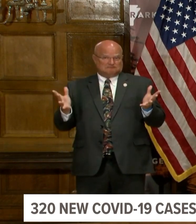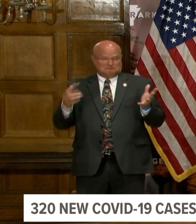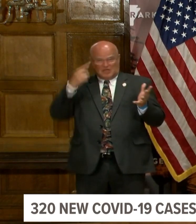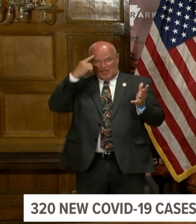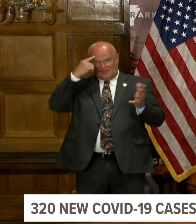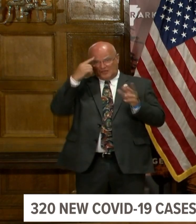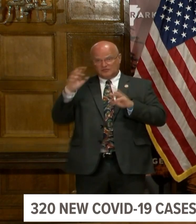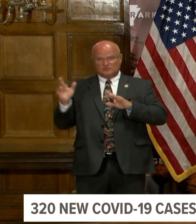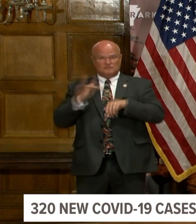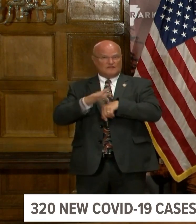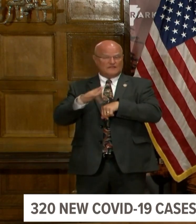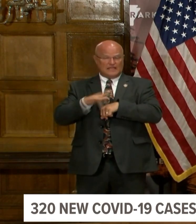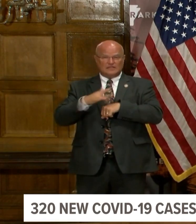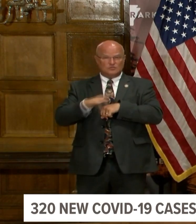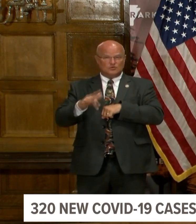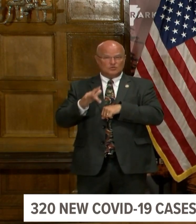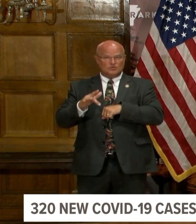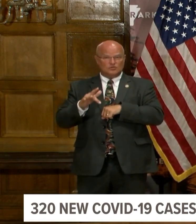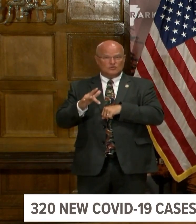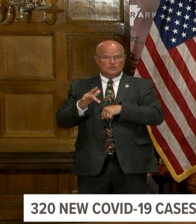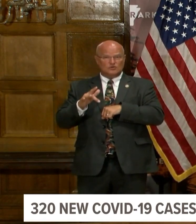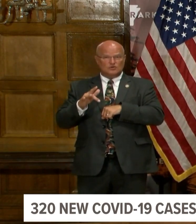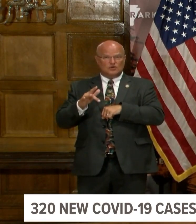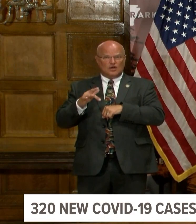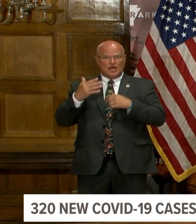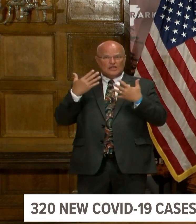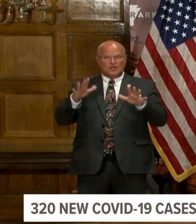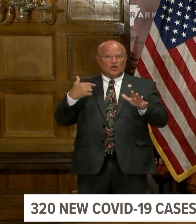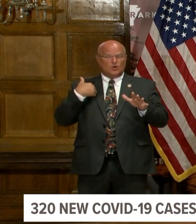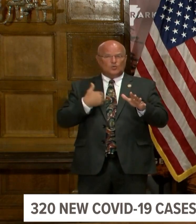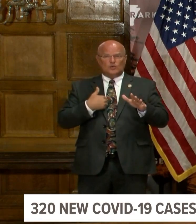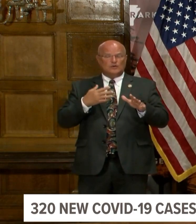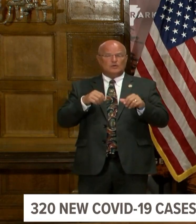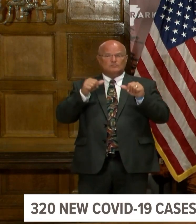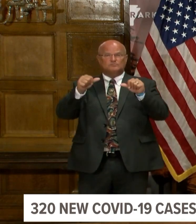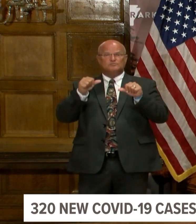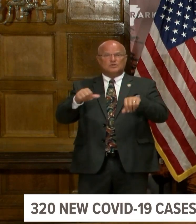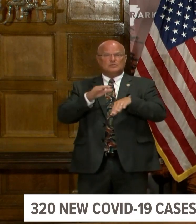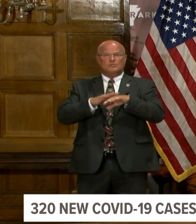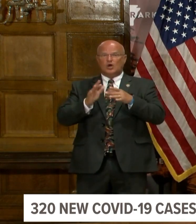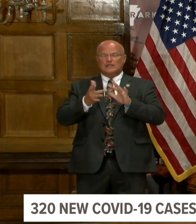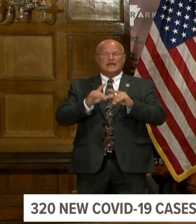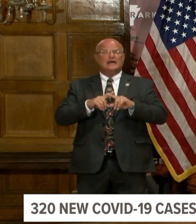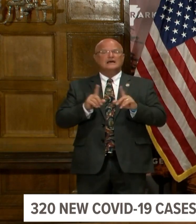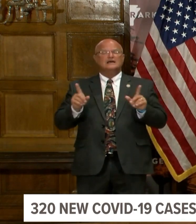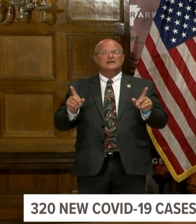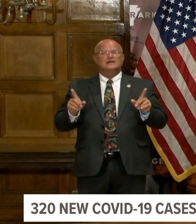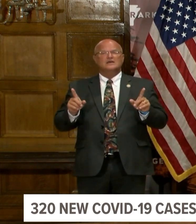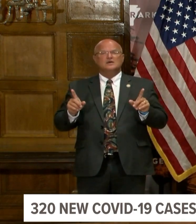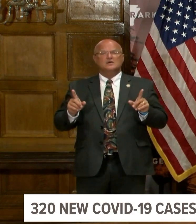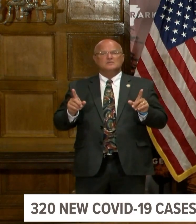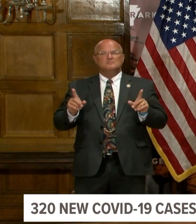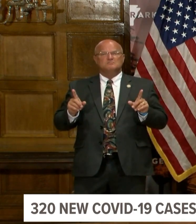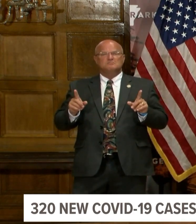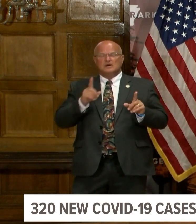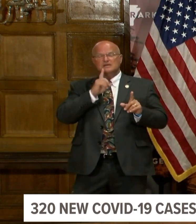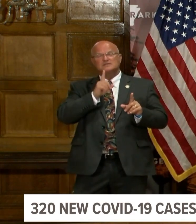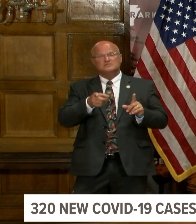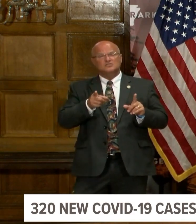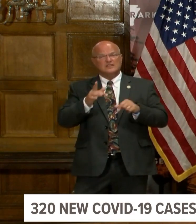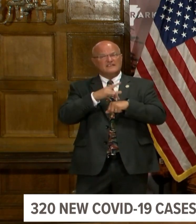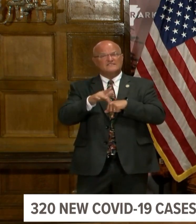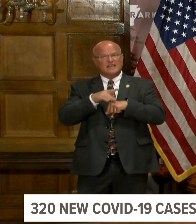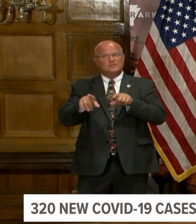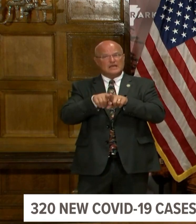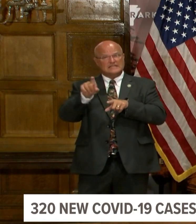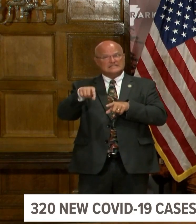they were readily available. I don't know that we will be putting them online, but they're certainly